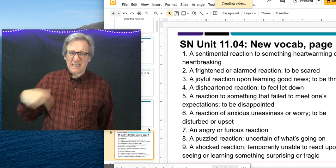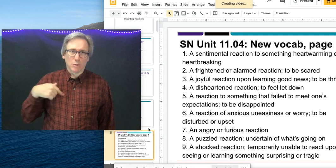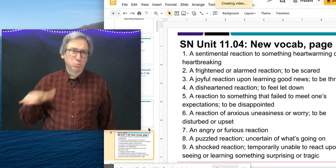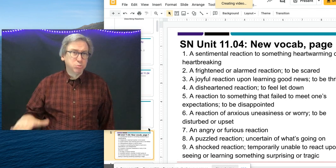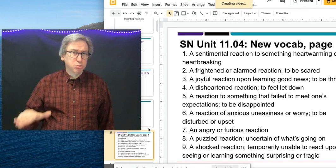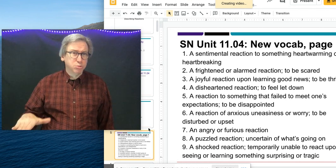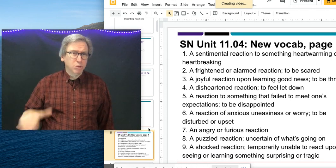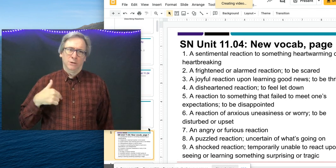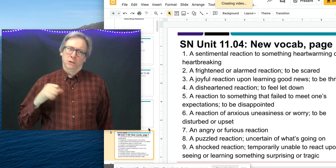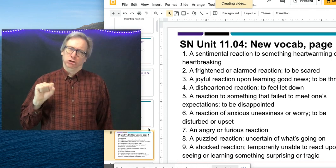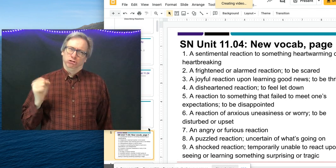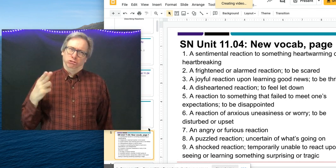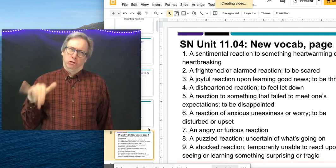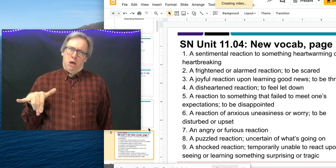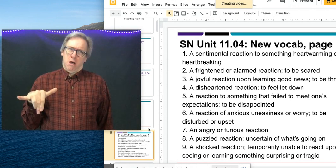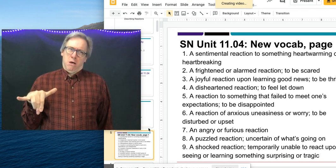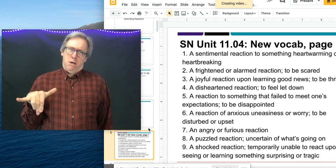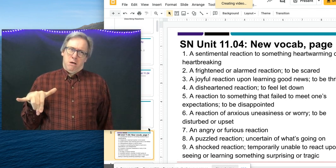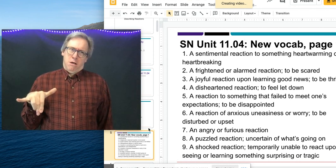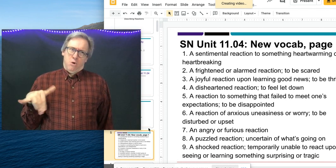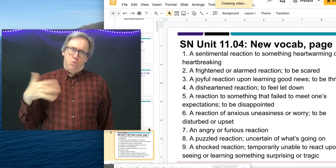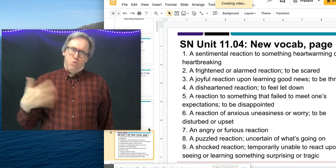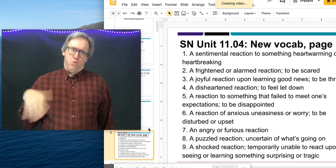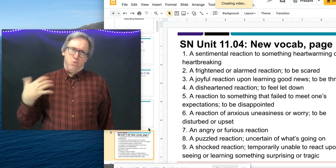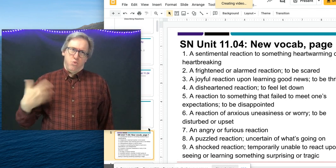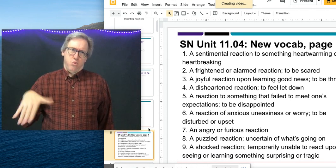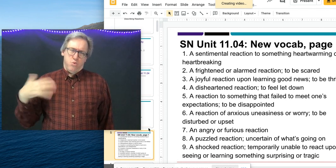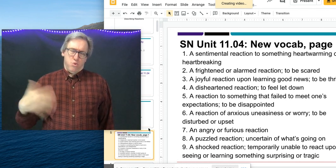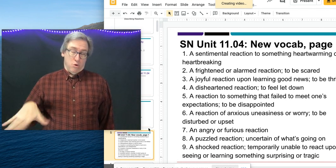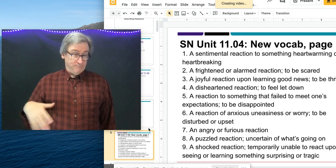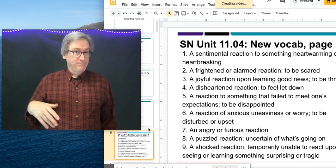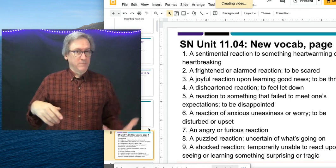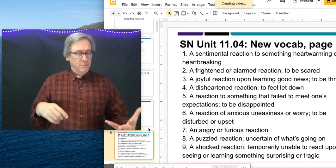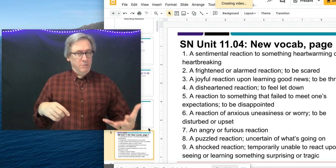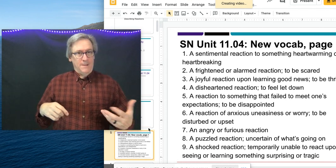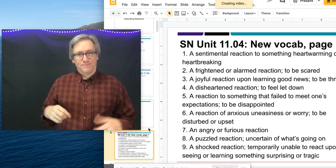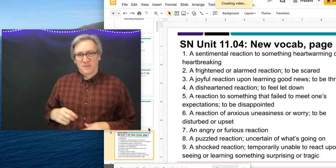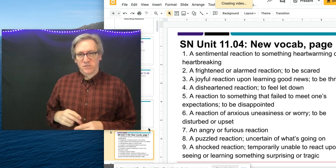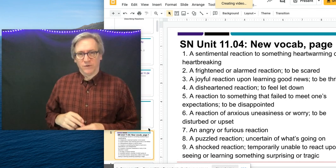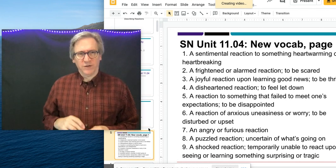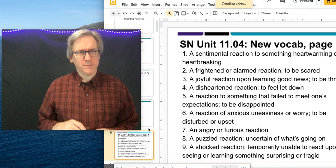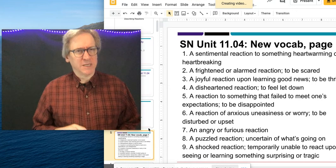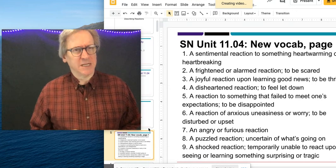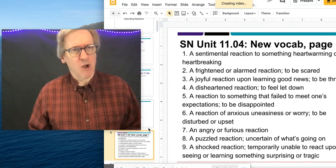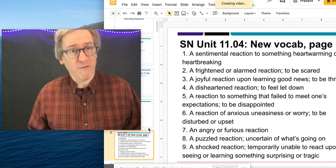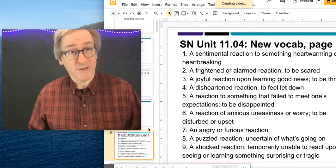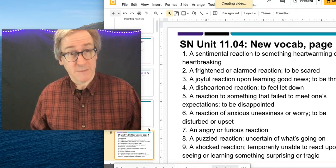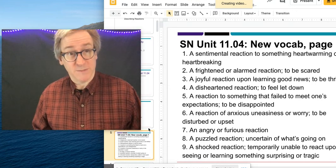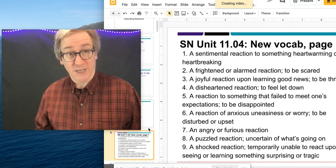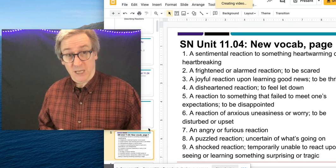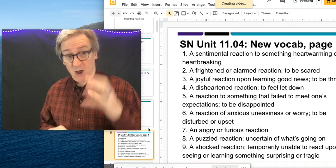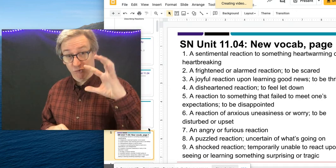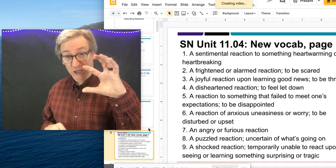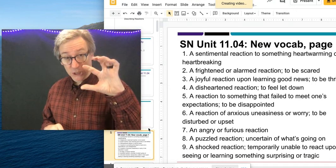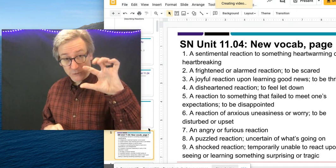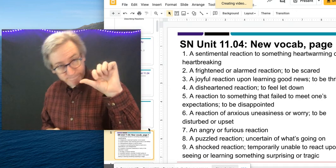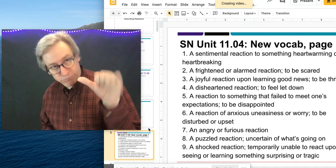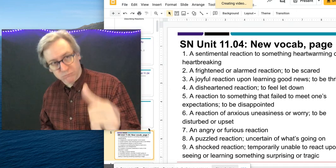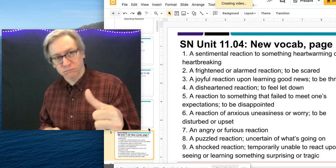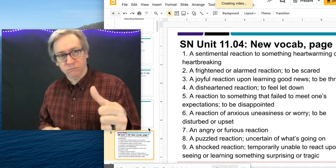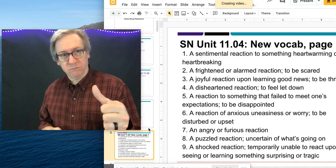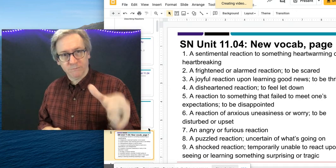Okay. So fingerspelling can oftentimes be a